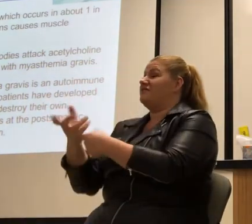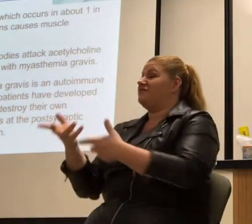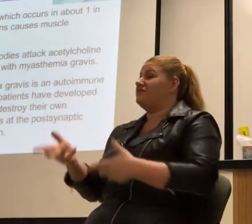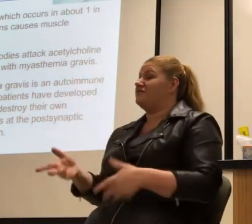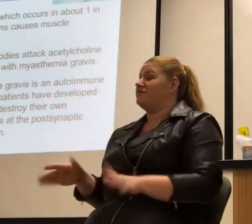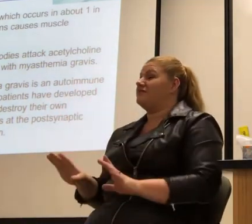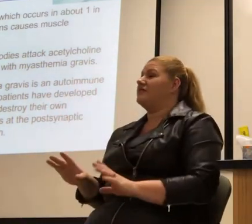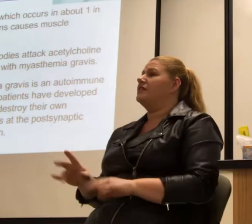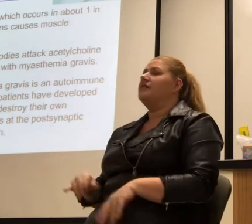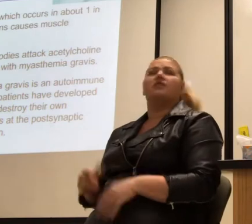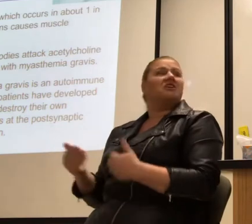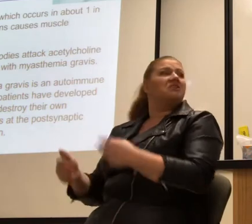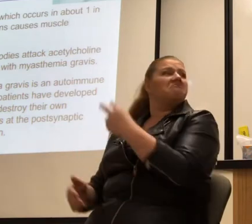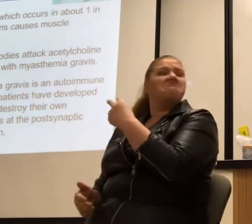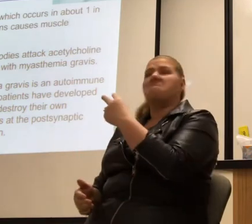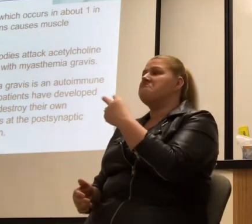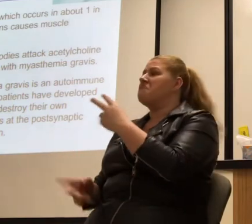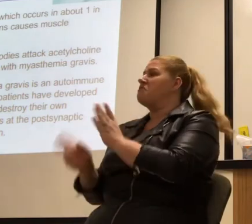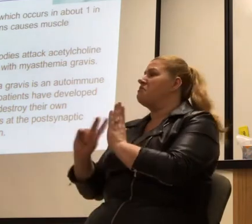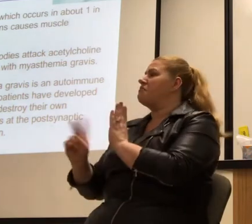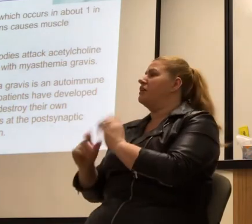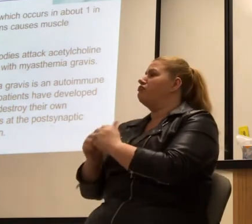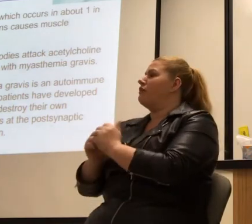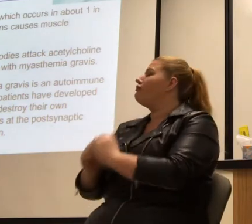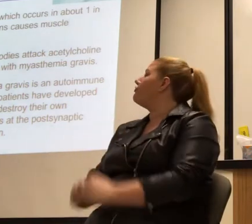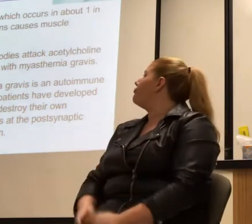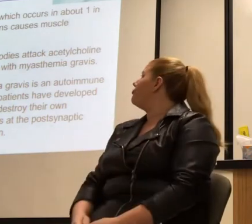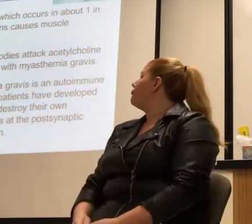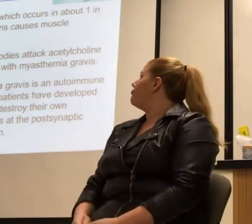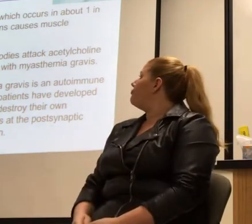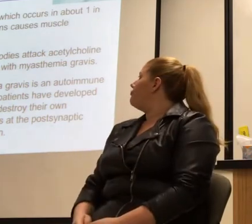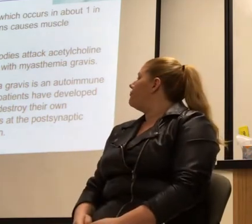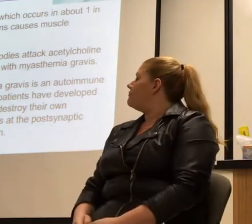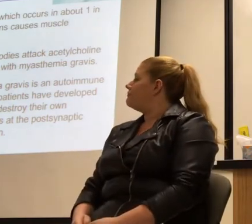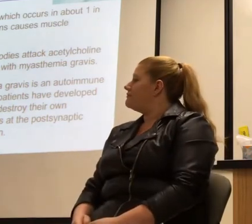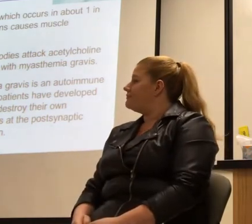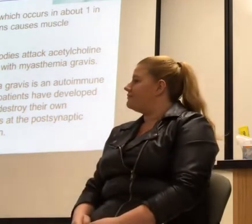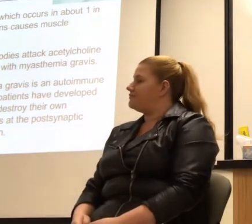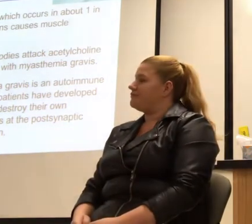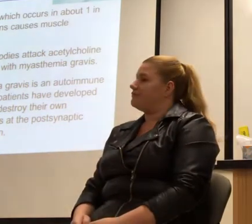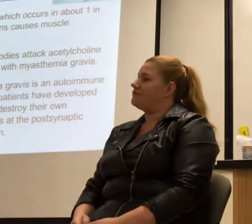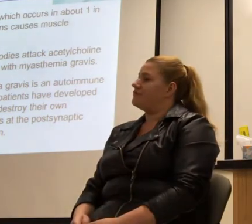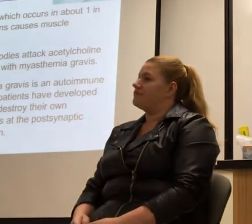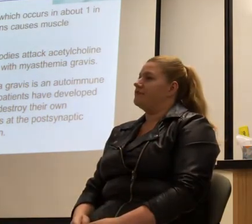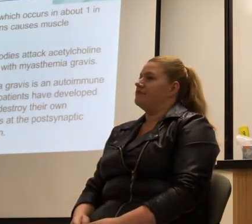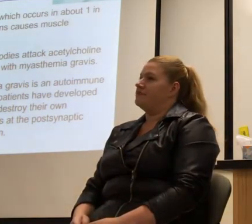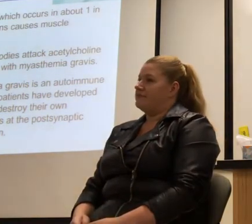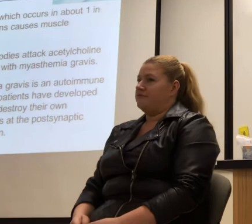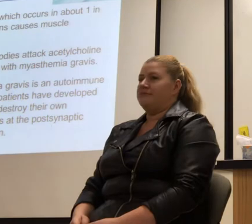take a look at this. We'll start to read about the case study again.